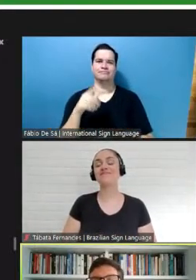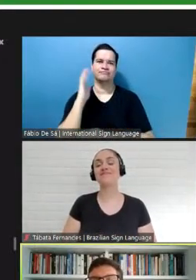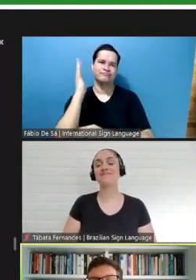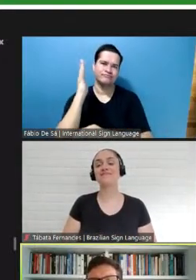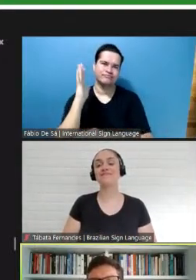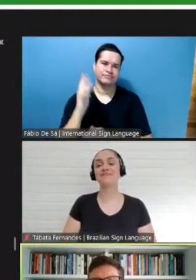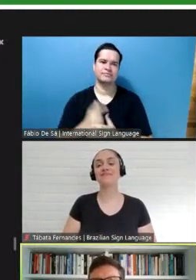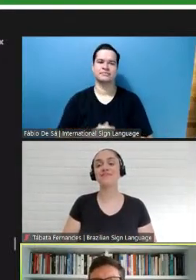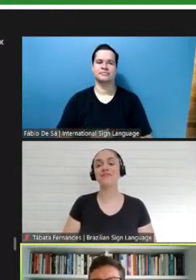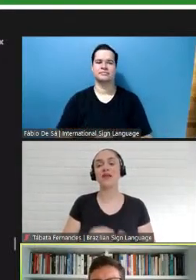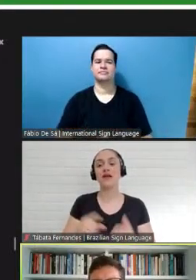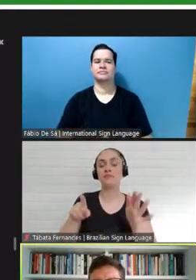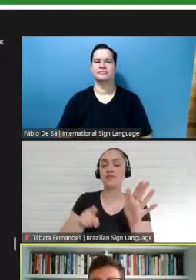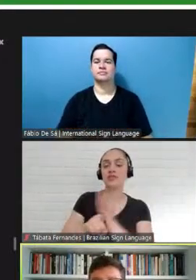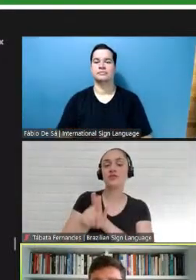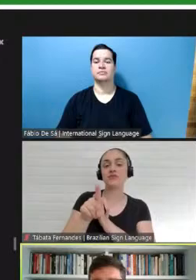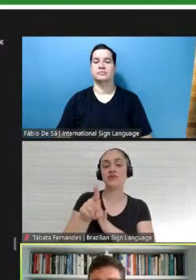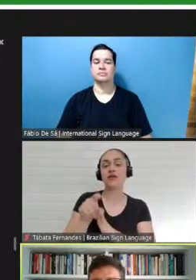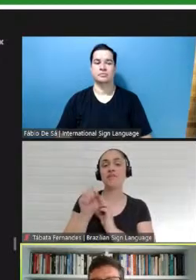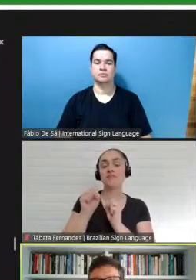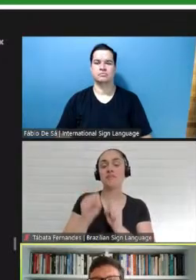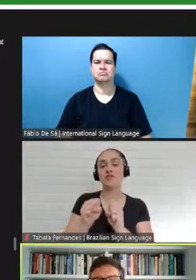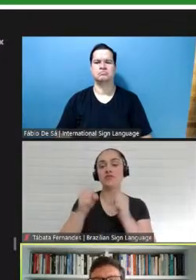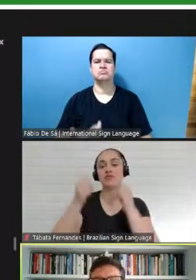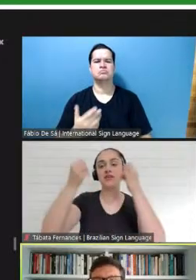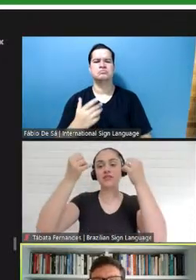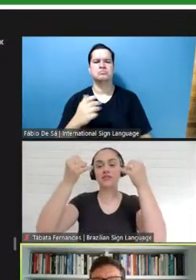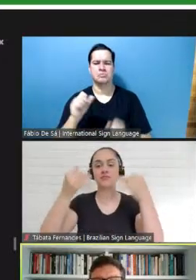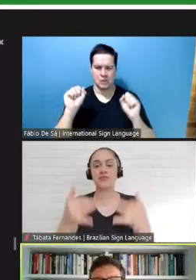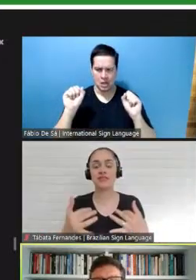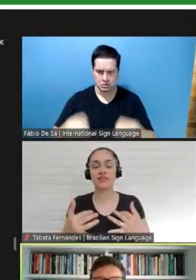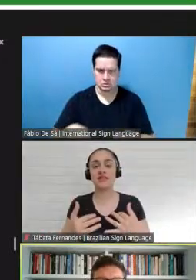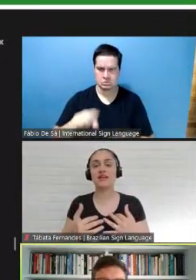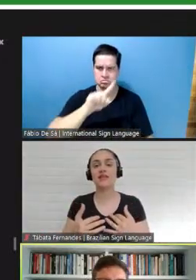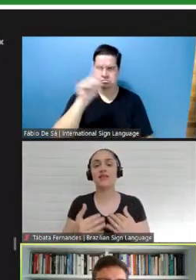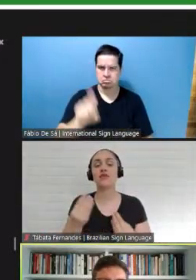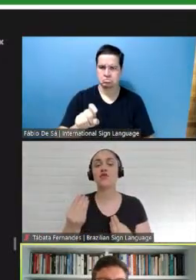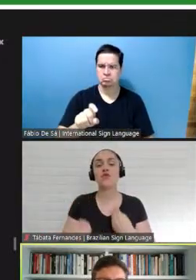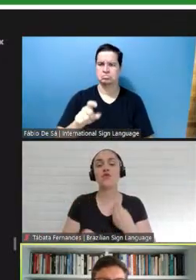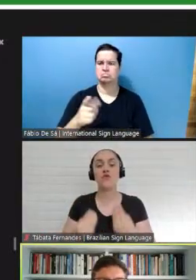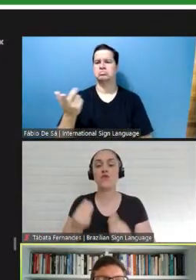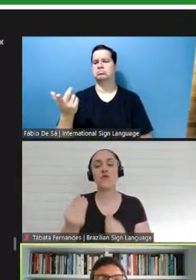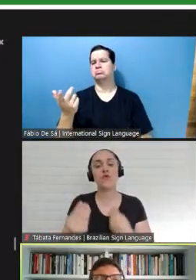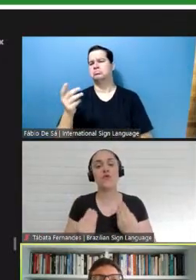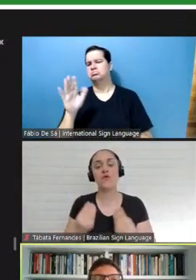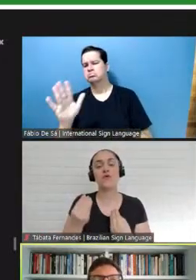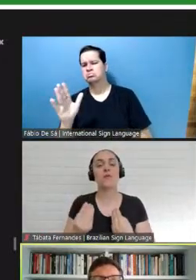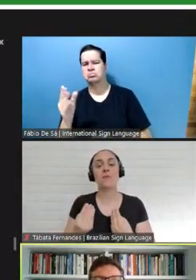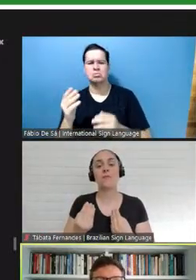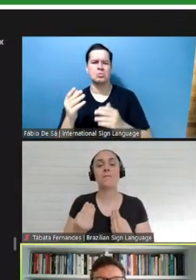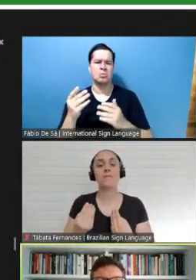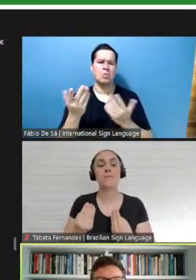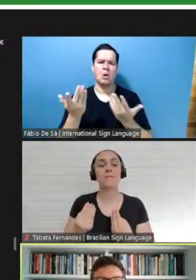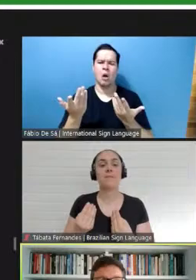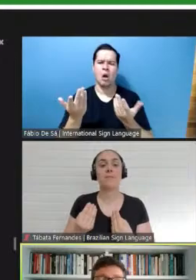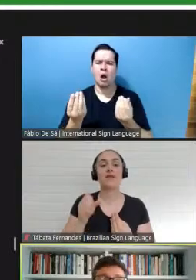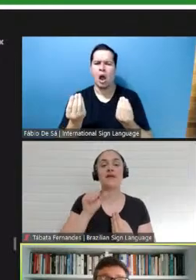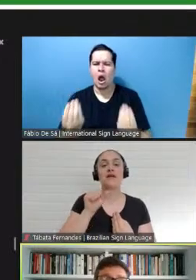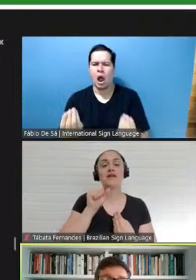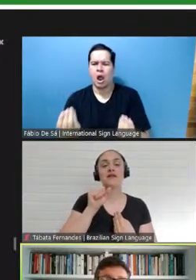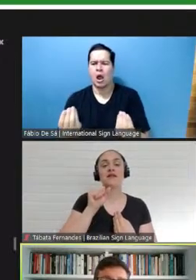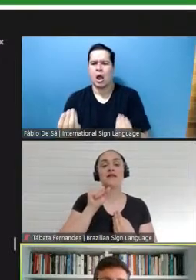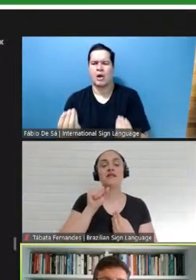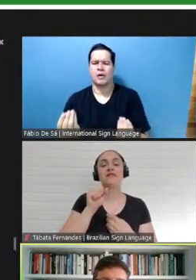here. Can you please explain how assistive technology